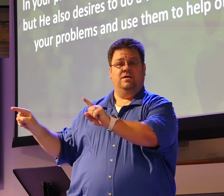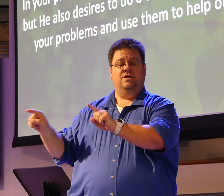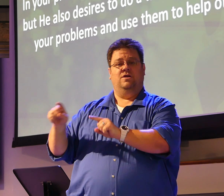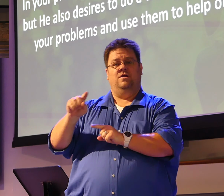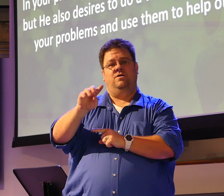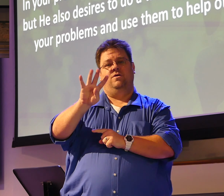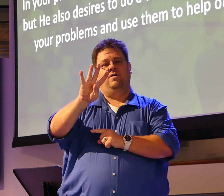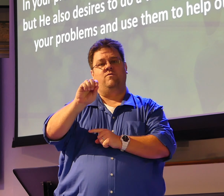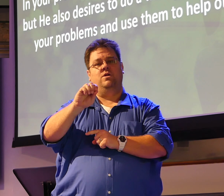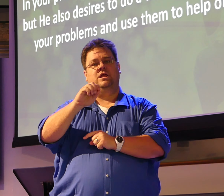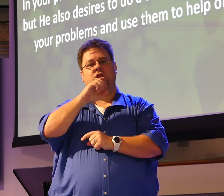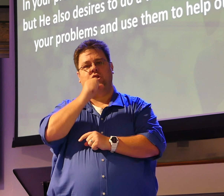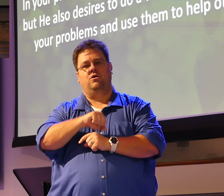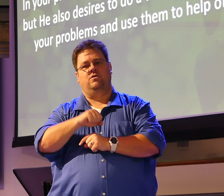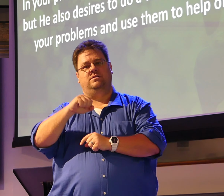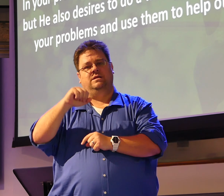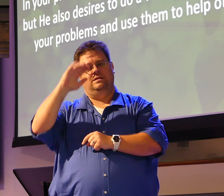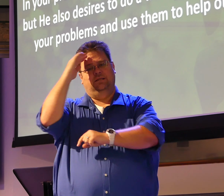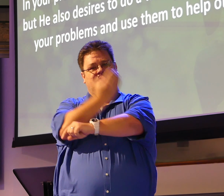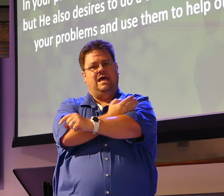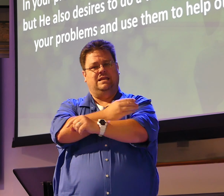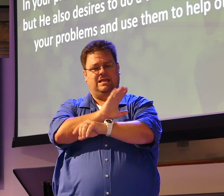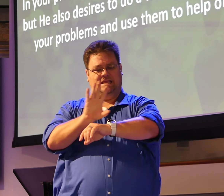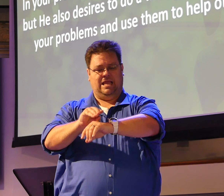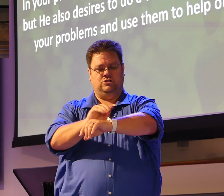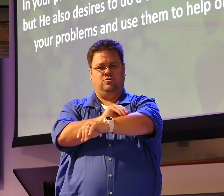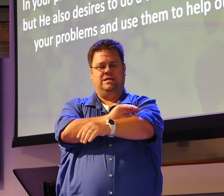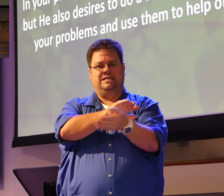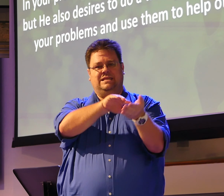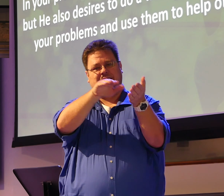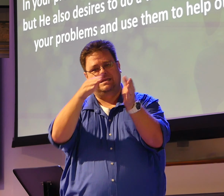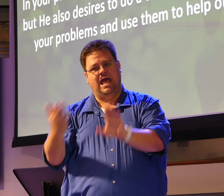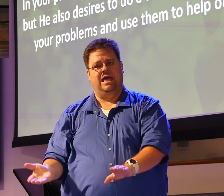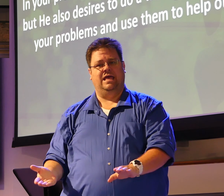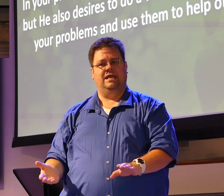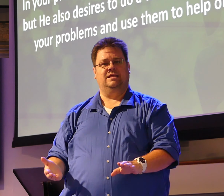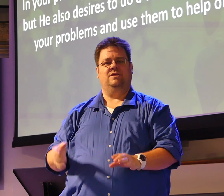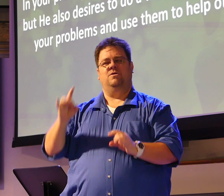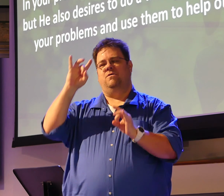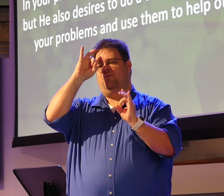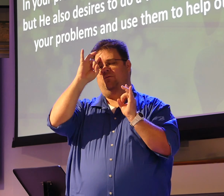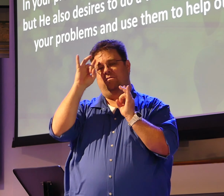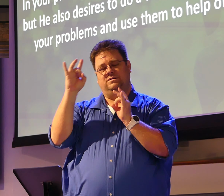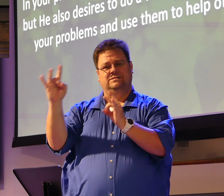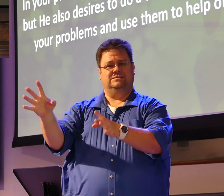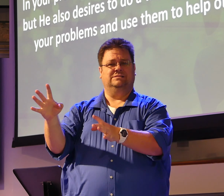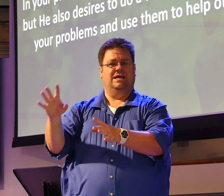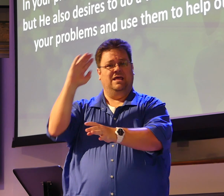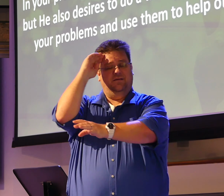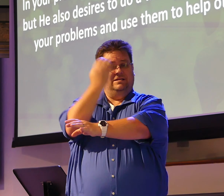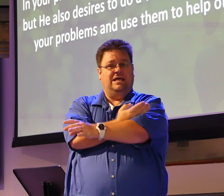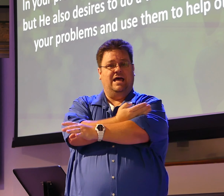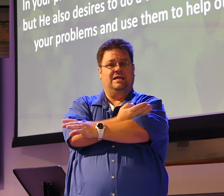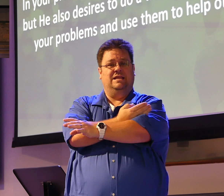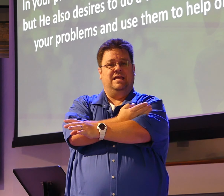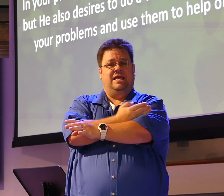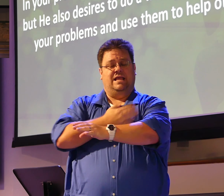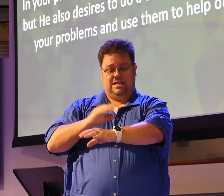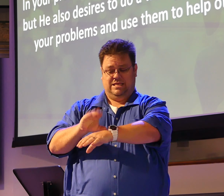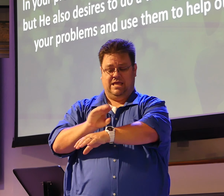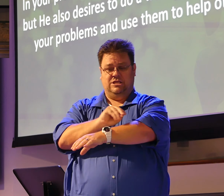through that they lost their 40 year old son to cancer and it was horrible and their their